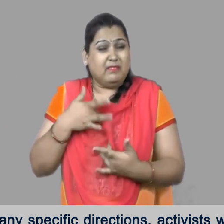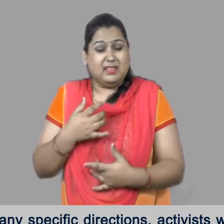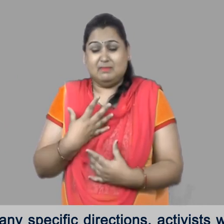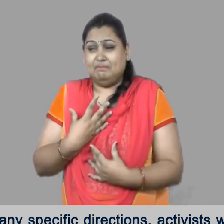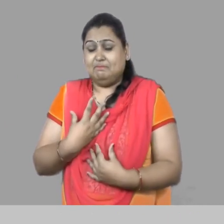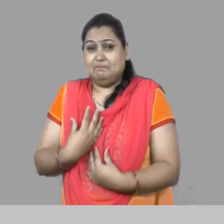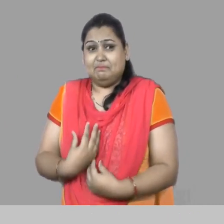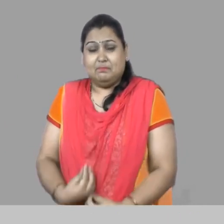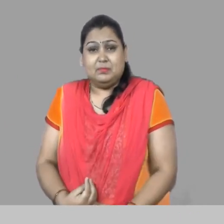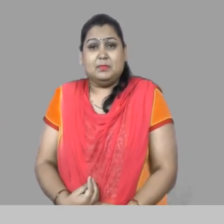facilities.